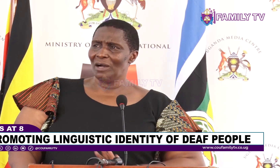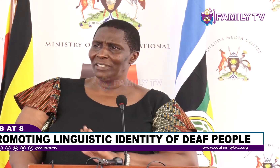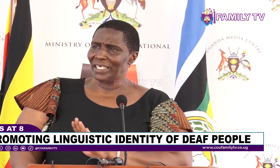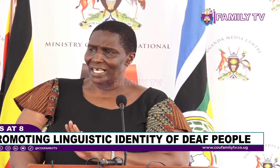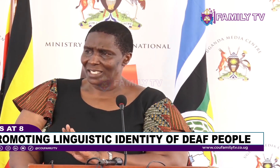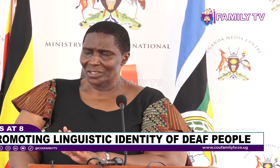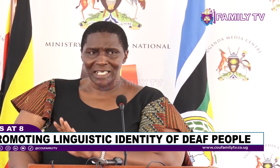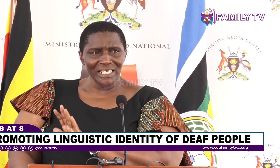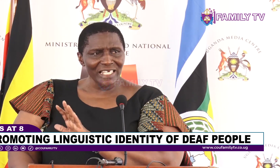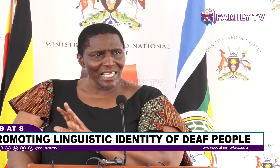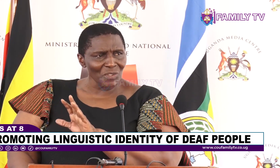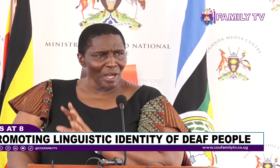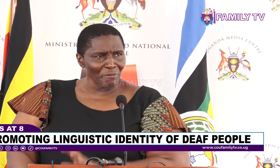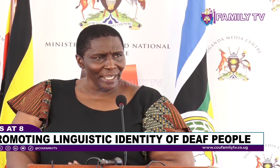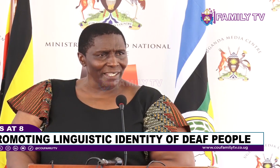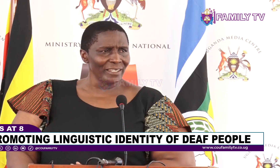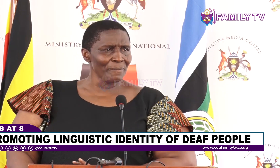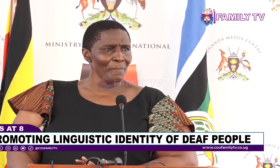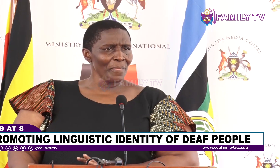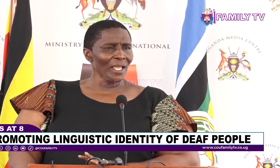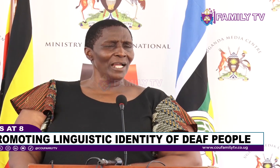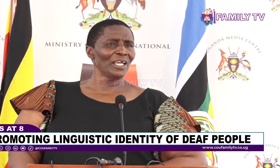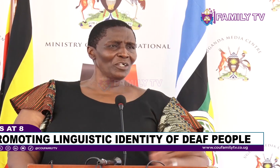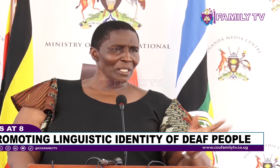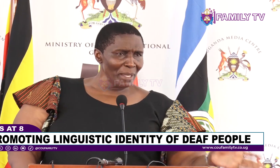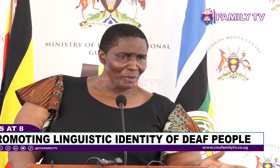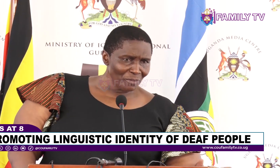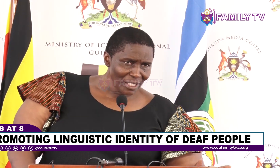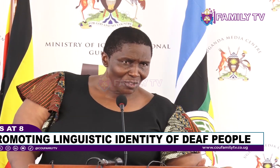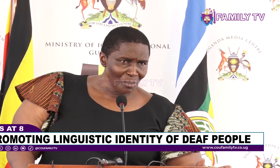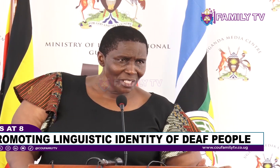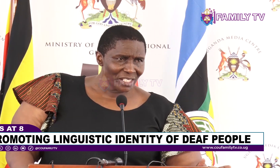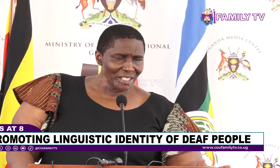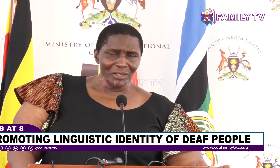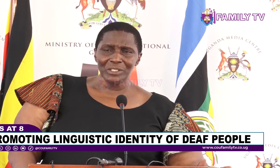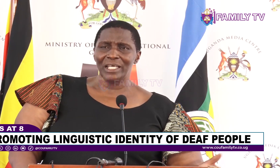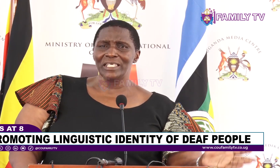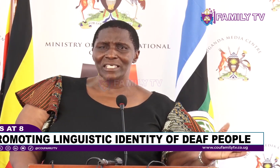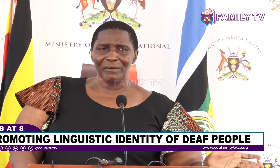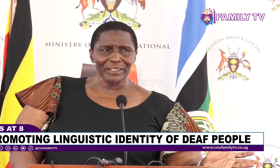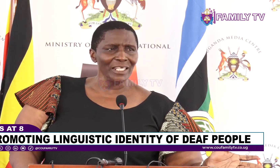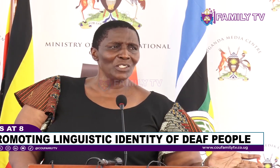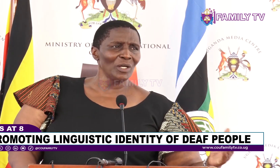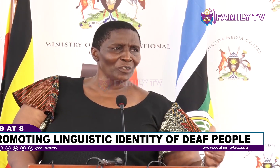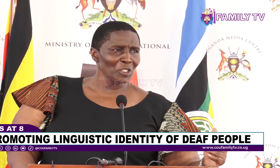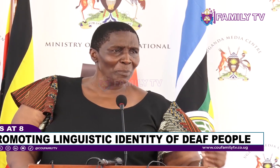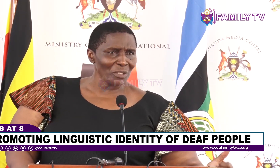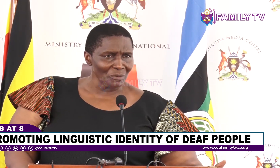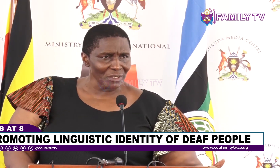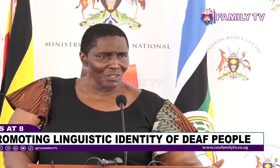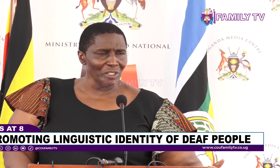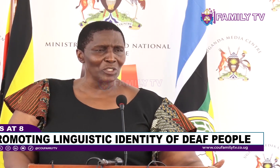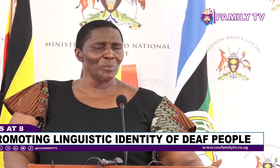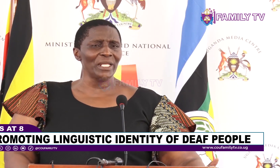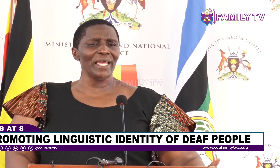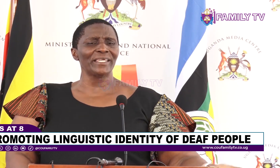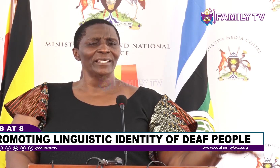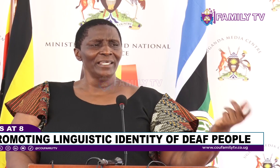you have the nurses. So that in case you are fake and you are not a member of this community, we shall discover that you are not part of it. She suggests that the